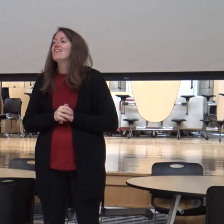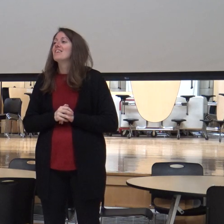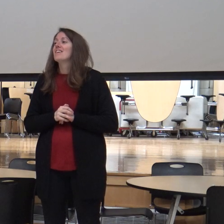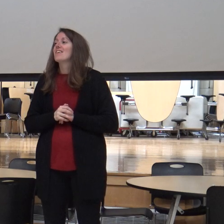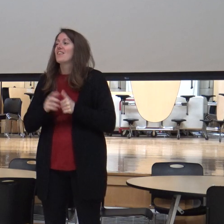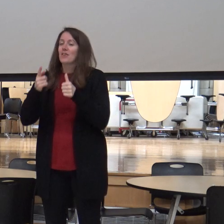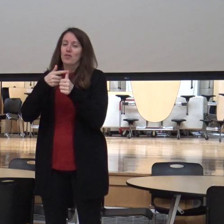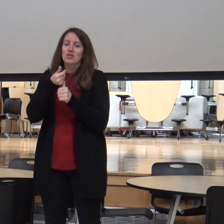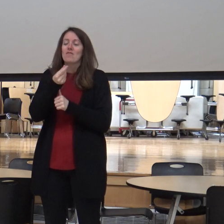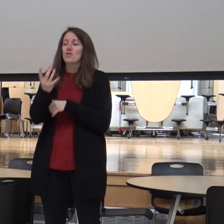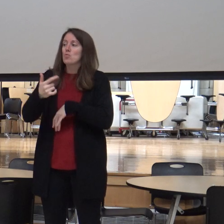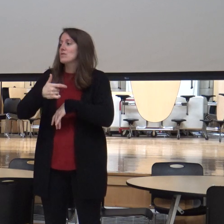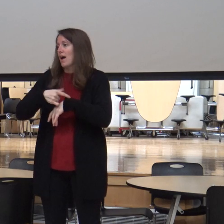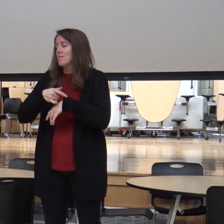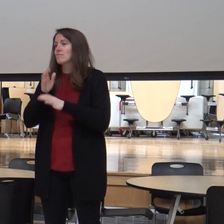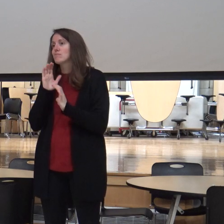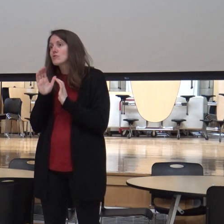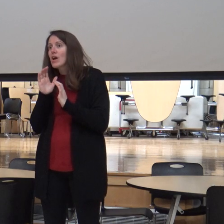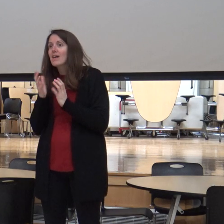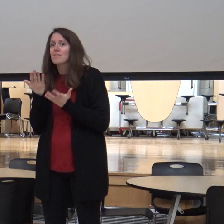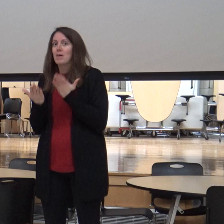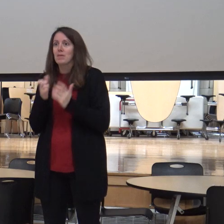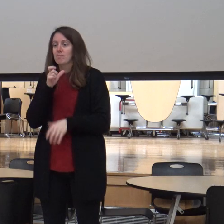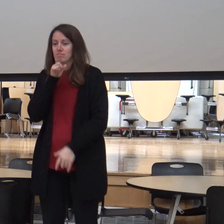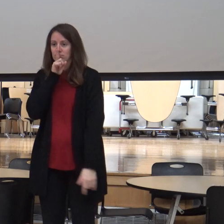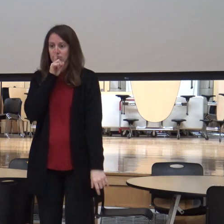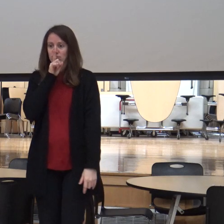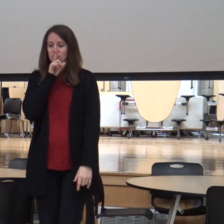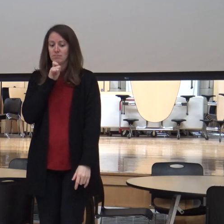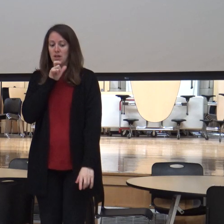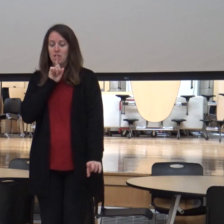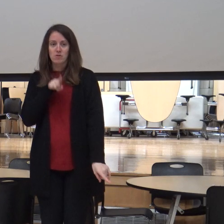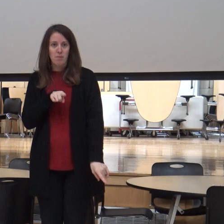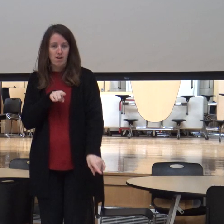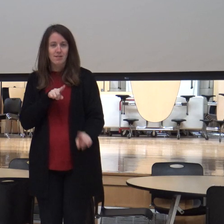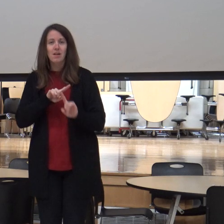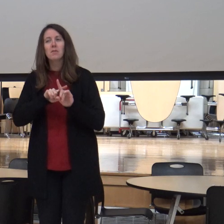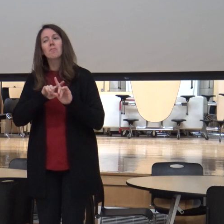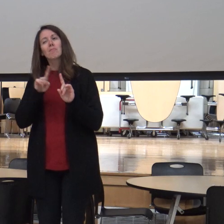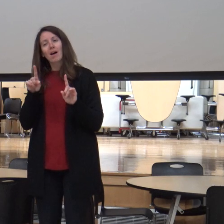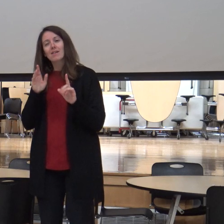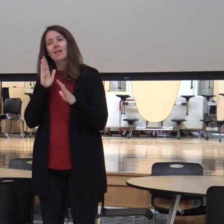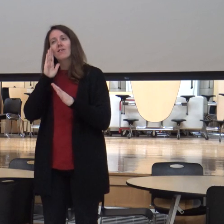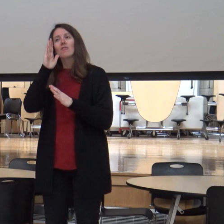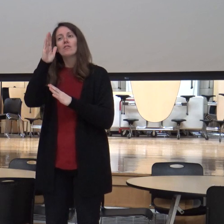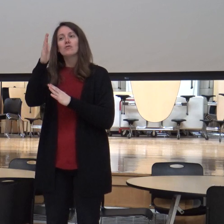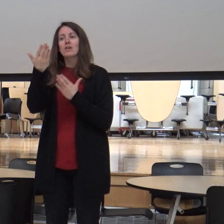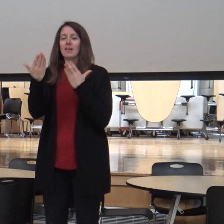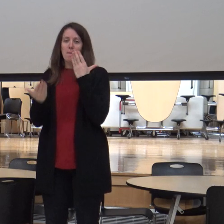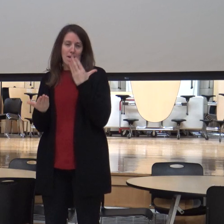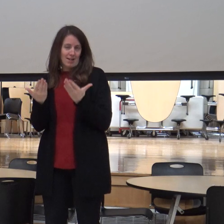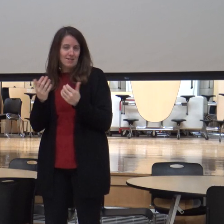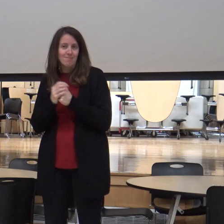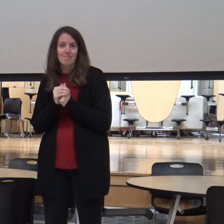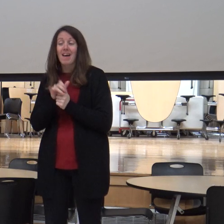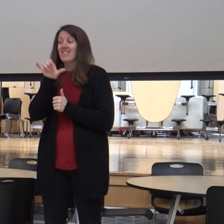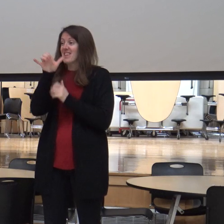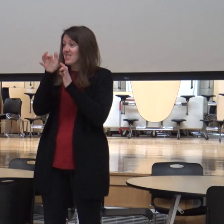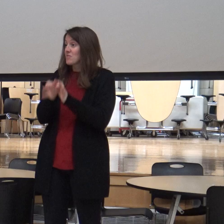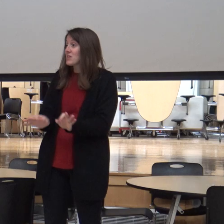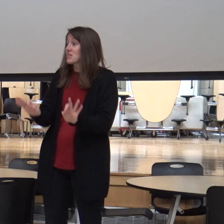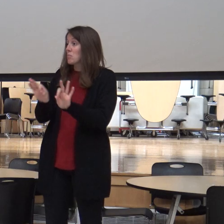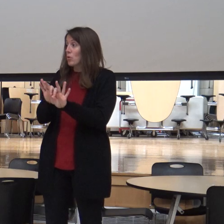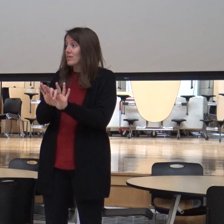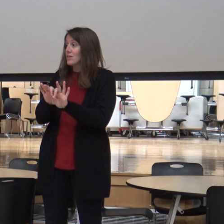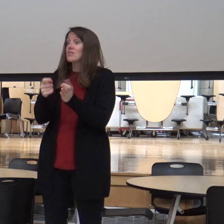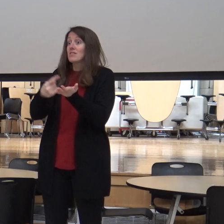The first couple times you talk to them, they might not say anything, but eventually they might. And that's why it's important to have those conversations when they're in a good mood